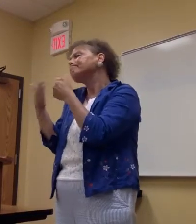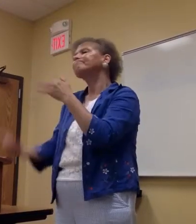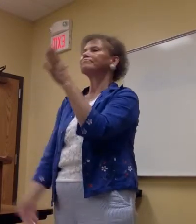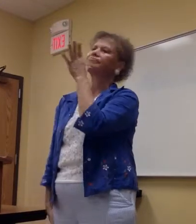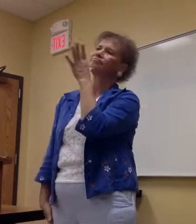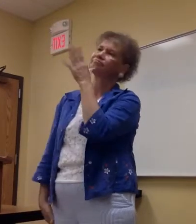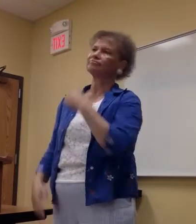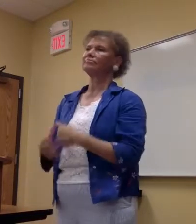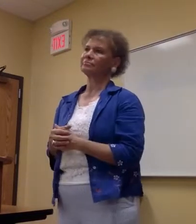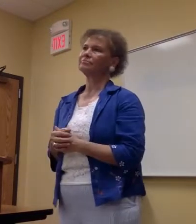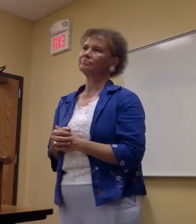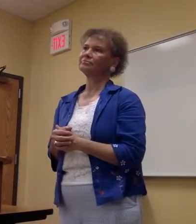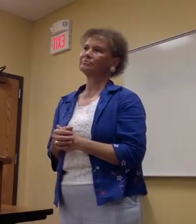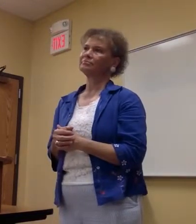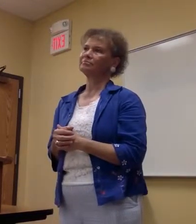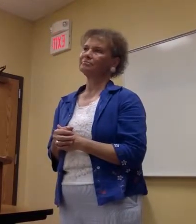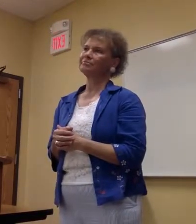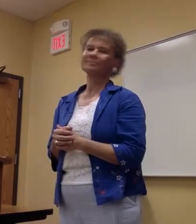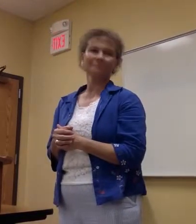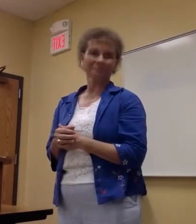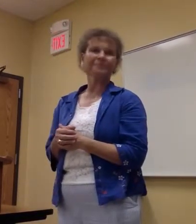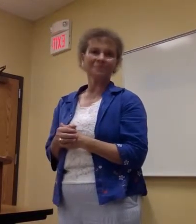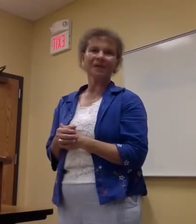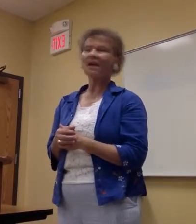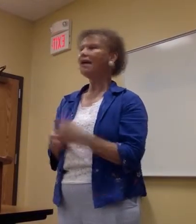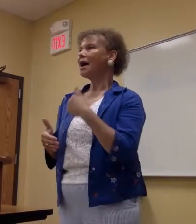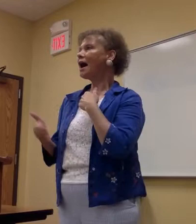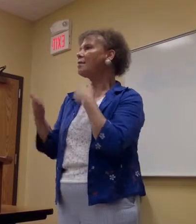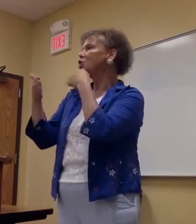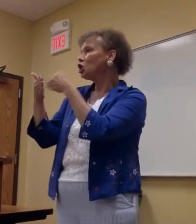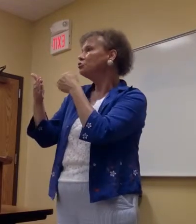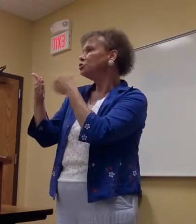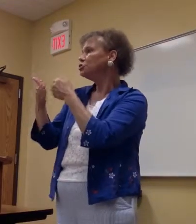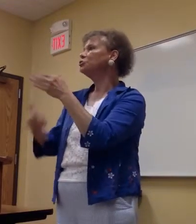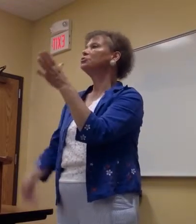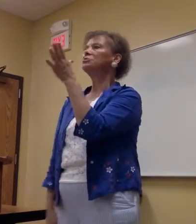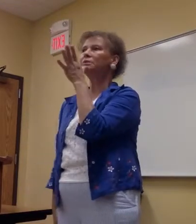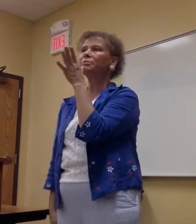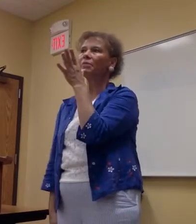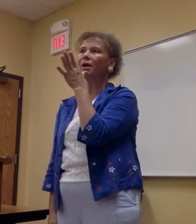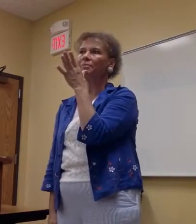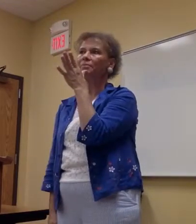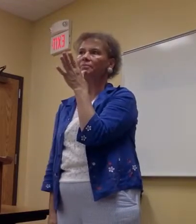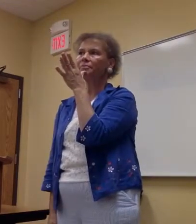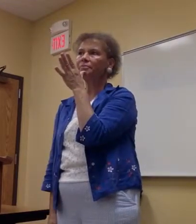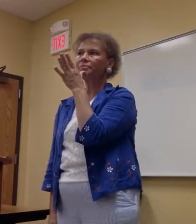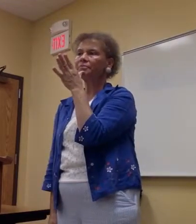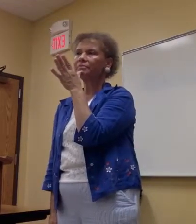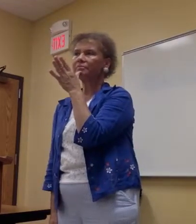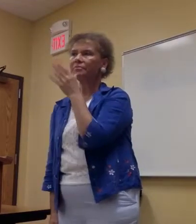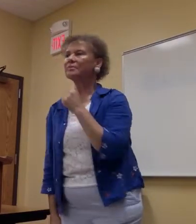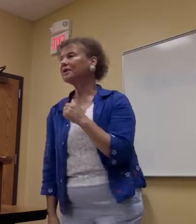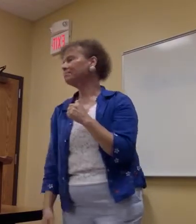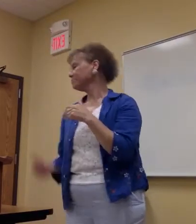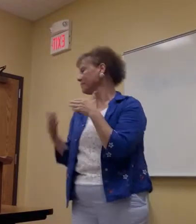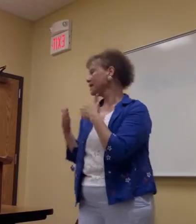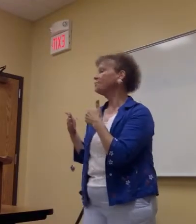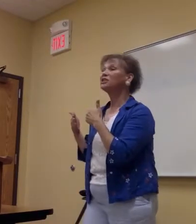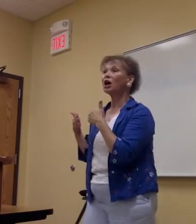Close to your mom. okay, I'm close to mom. Right. It can be talking about a physical closeness. It can